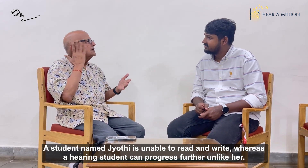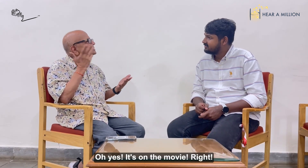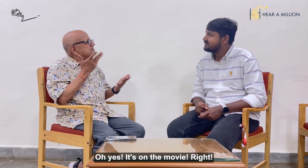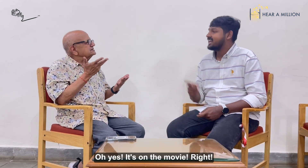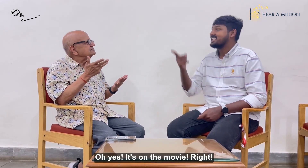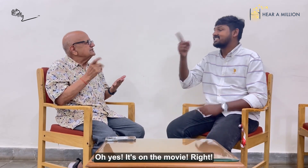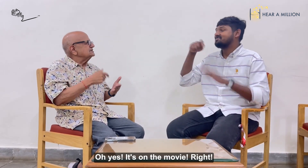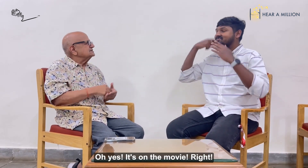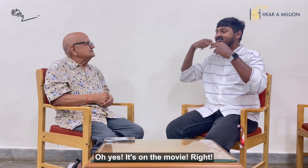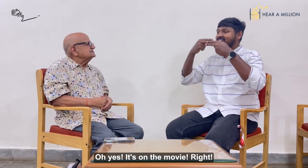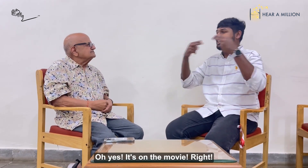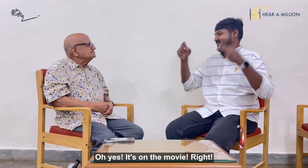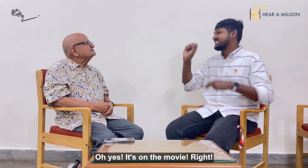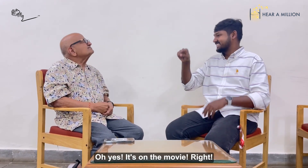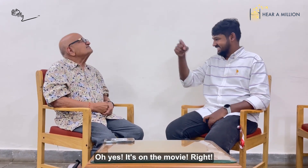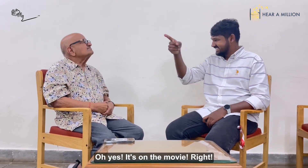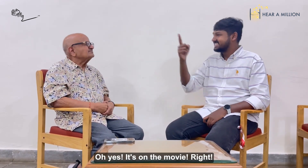Oh yes, it's on the movie, right.